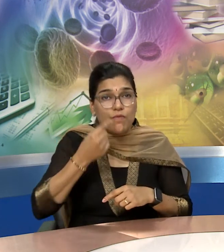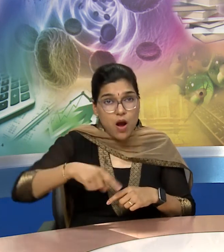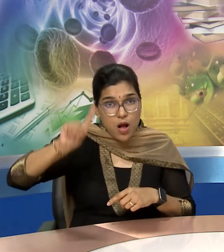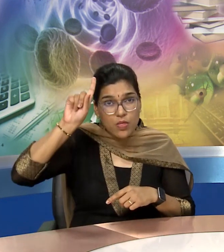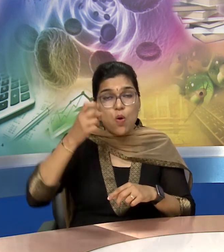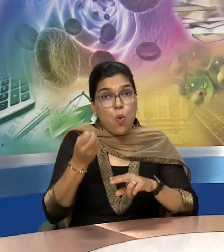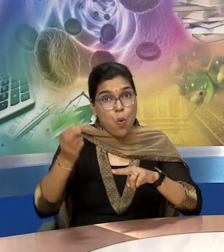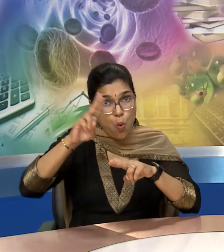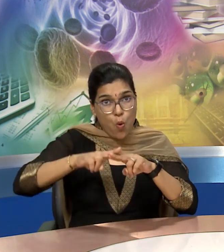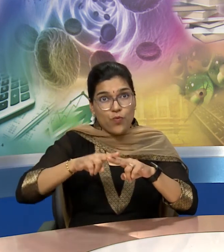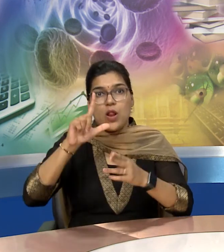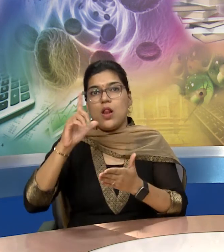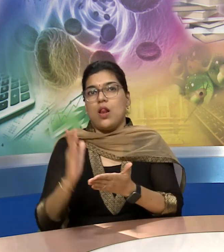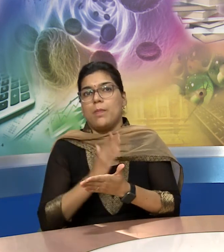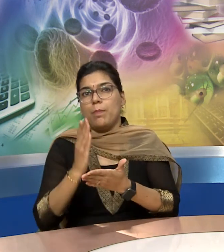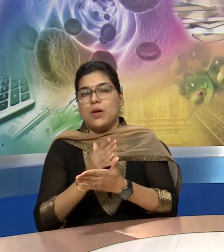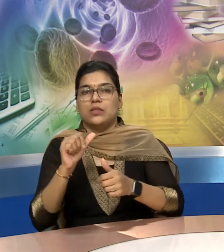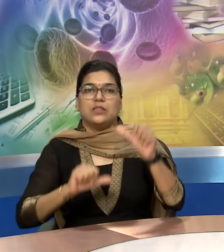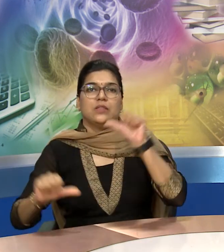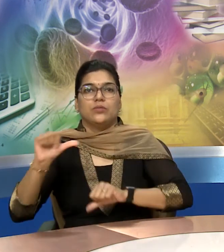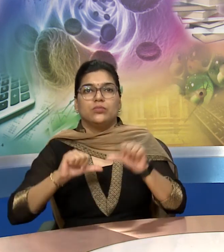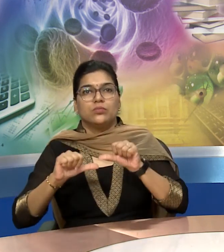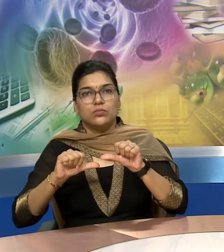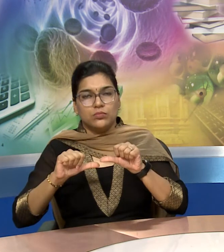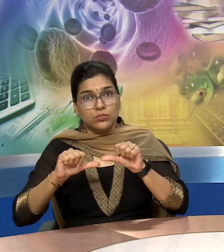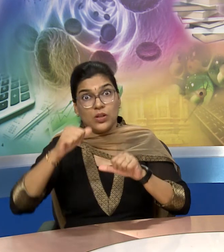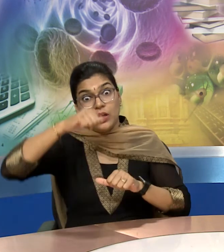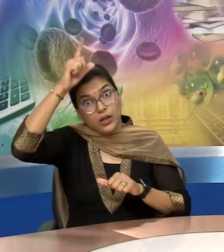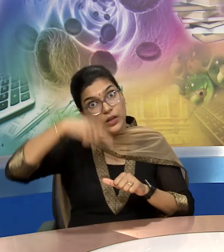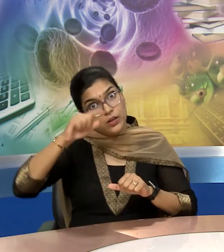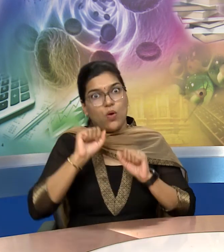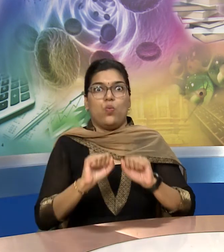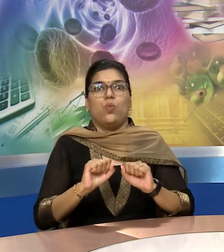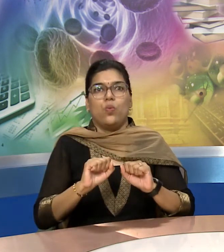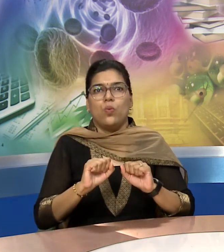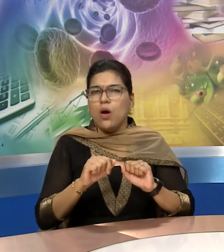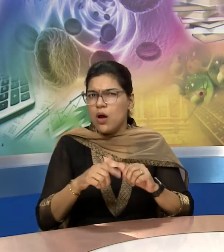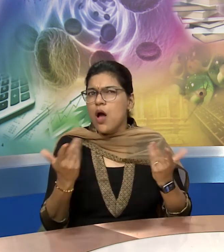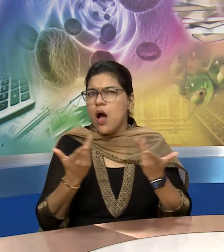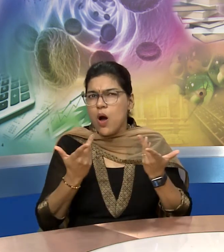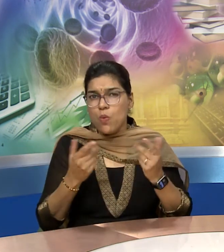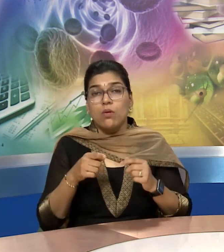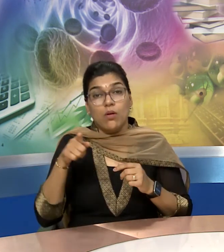We all call him as father of library science in India.